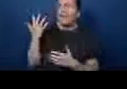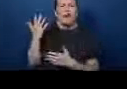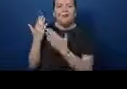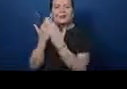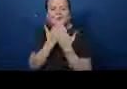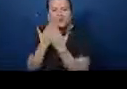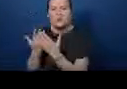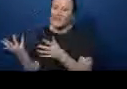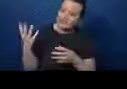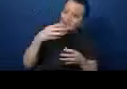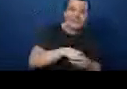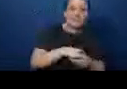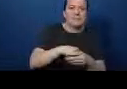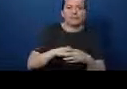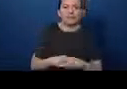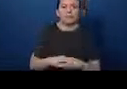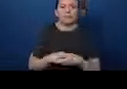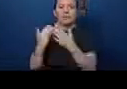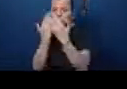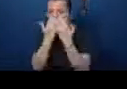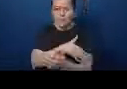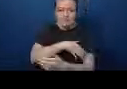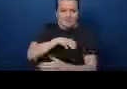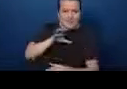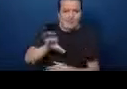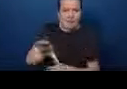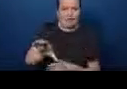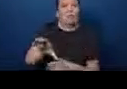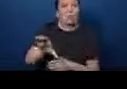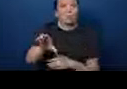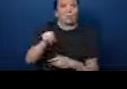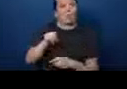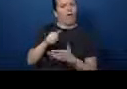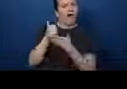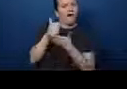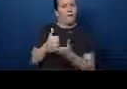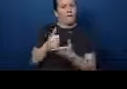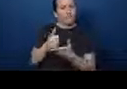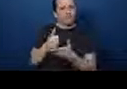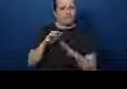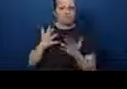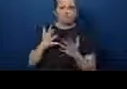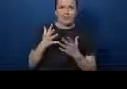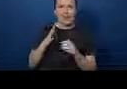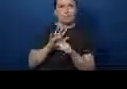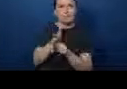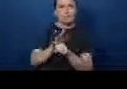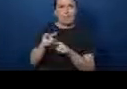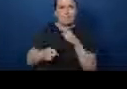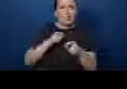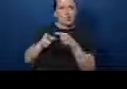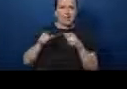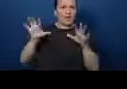one of the strategies to prevent and address bullying. And today we wanted to